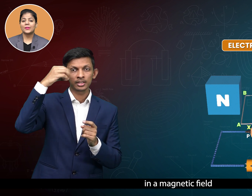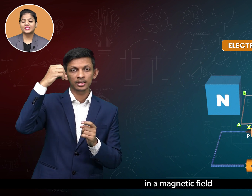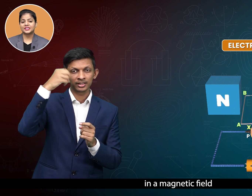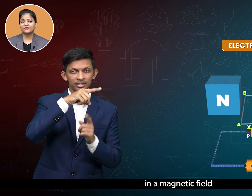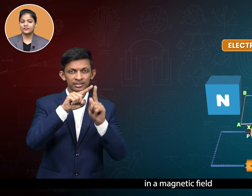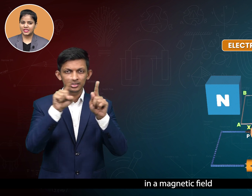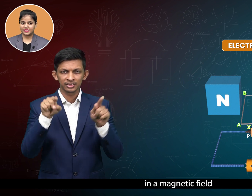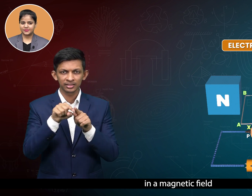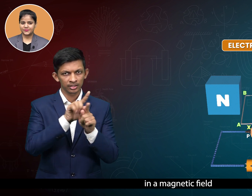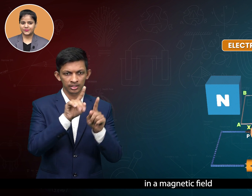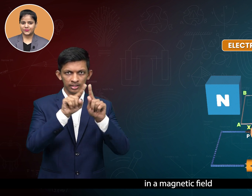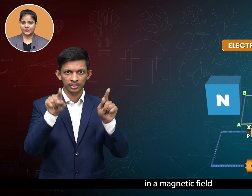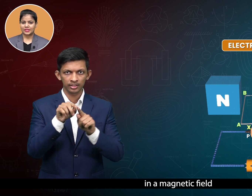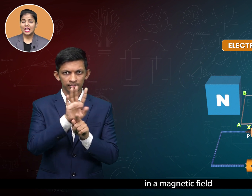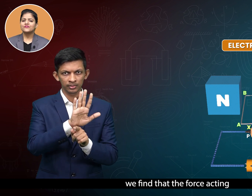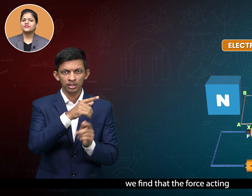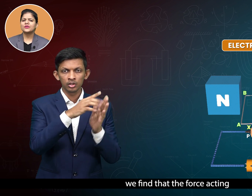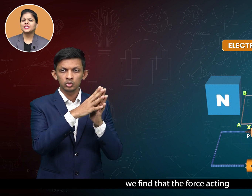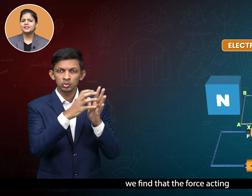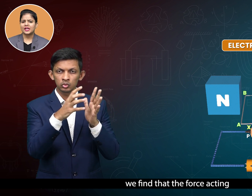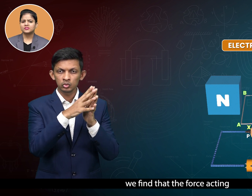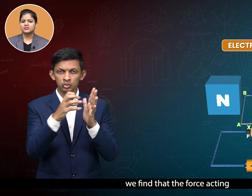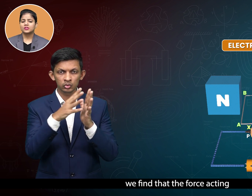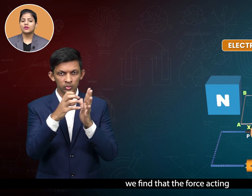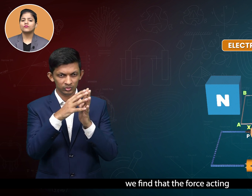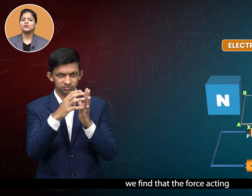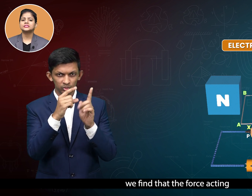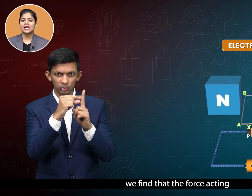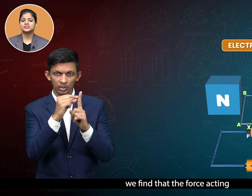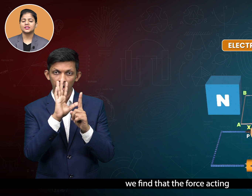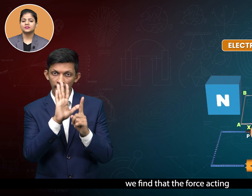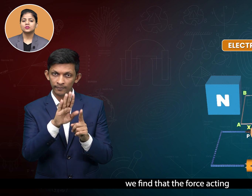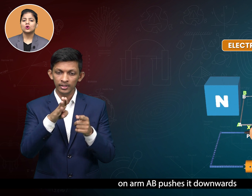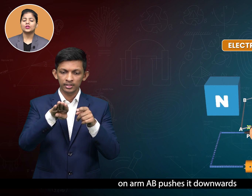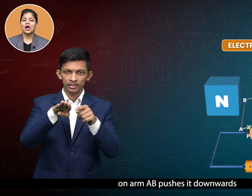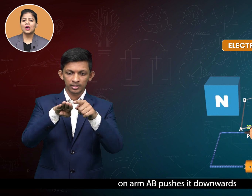in a magnetic field, we find that the force